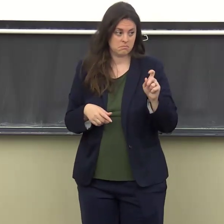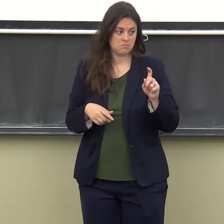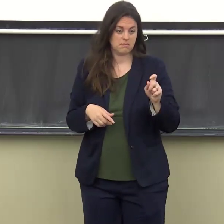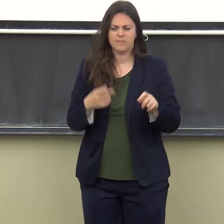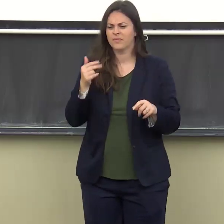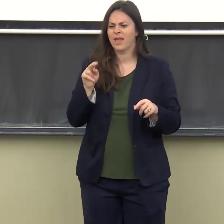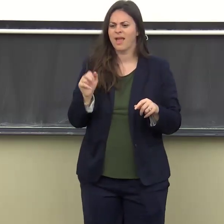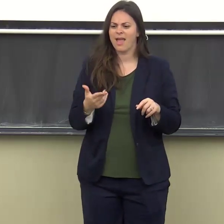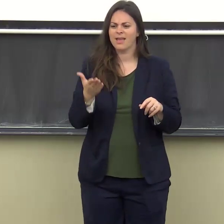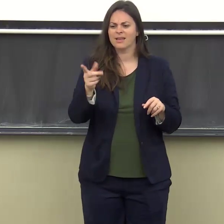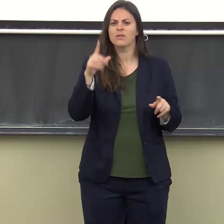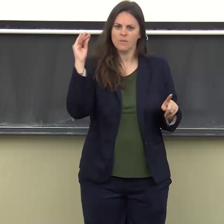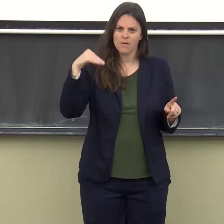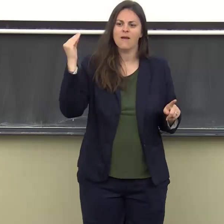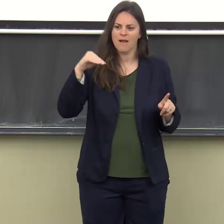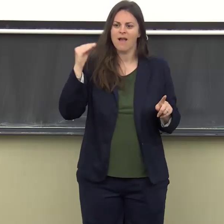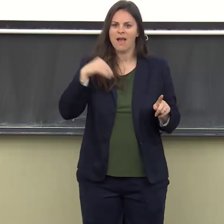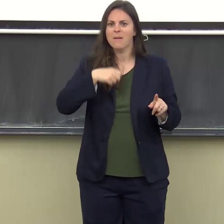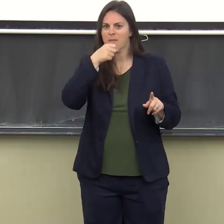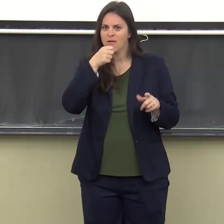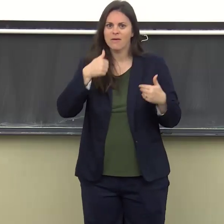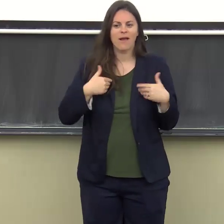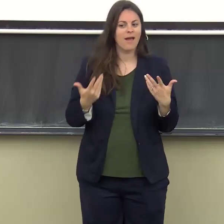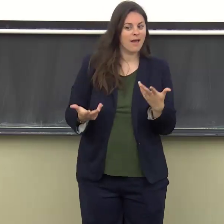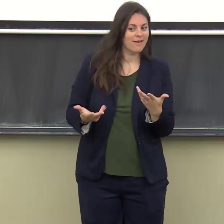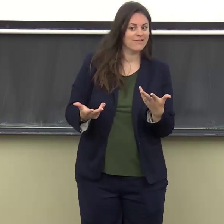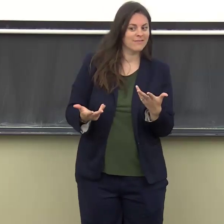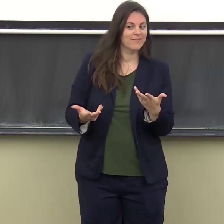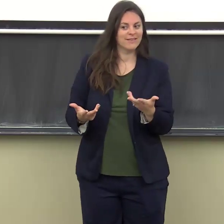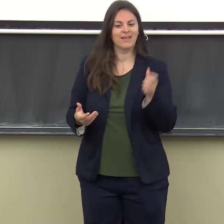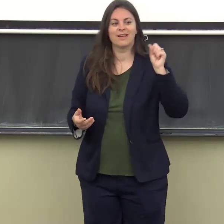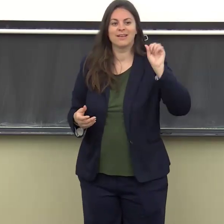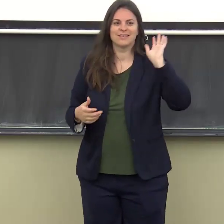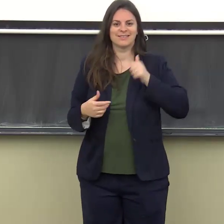And Hannah, you're nodding and you've got a microphone.